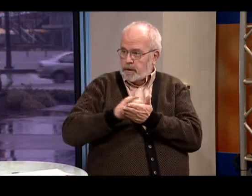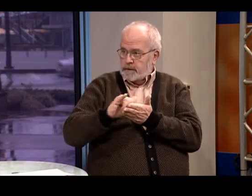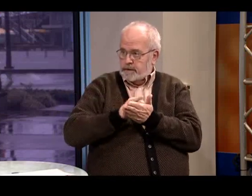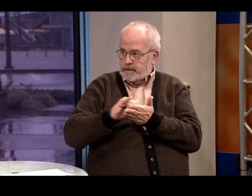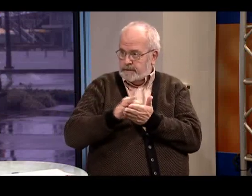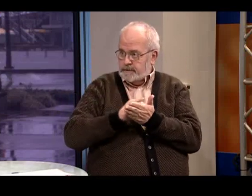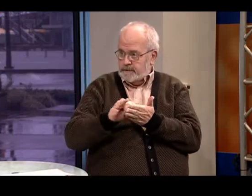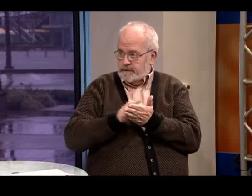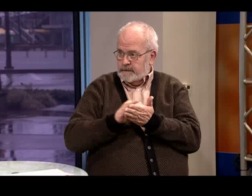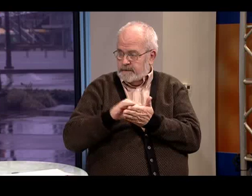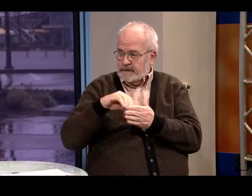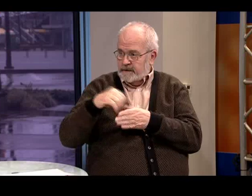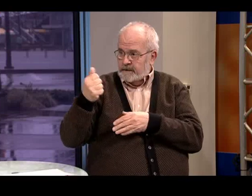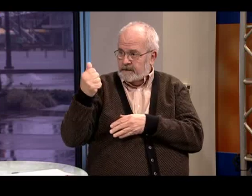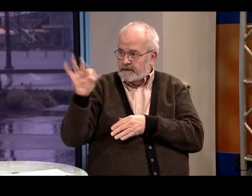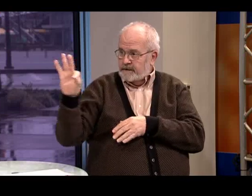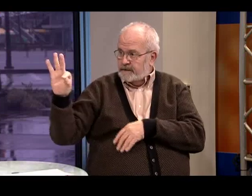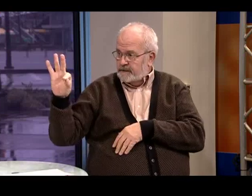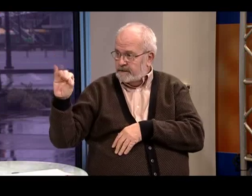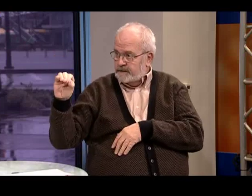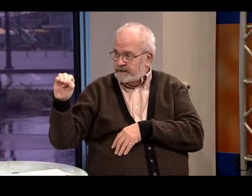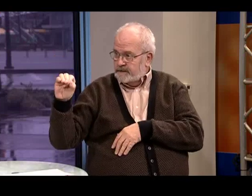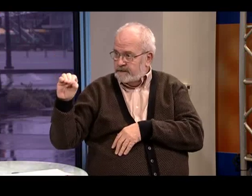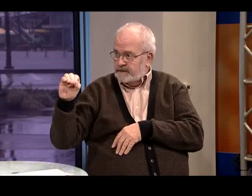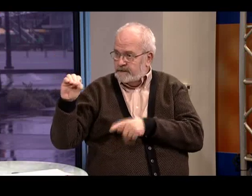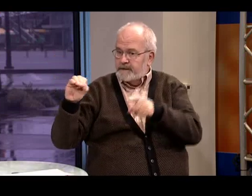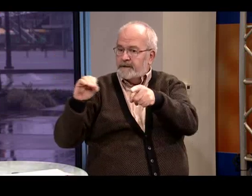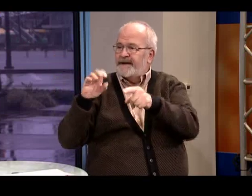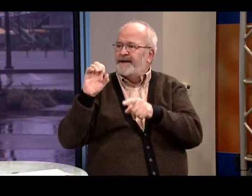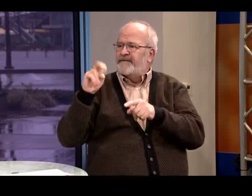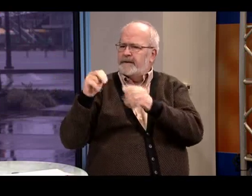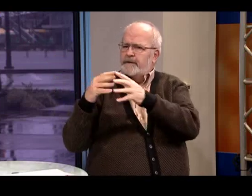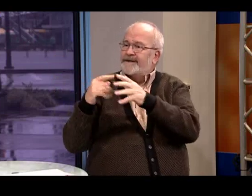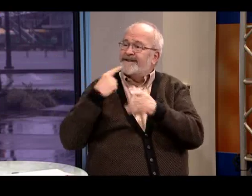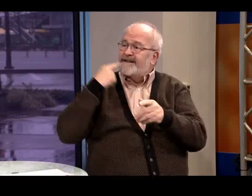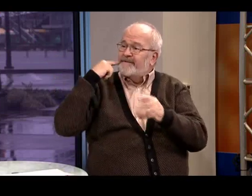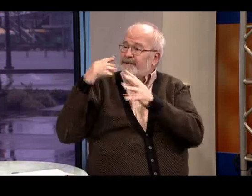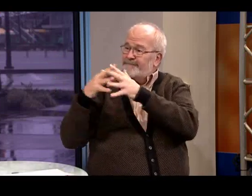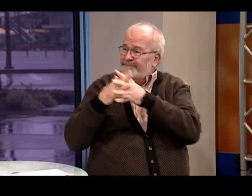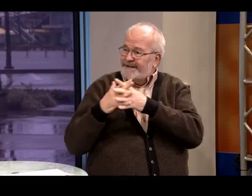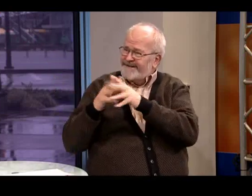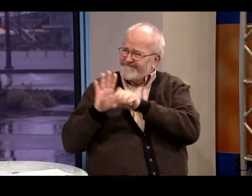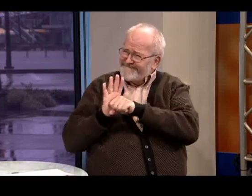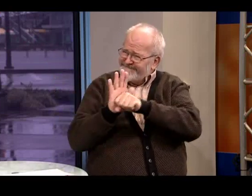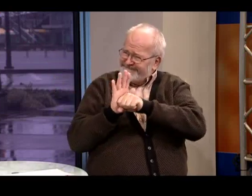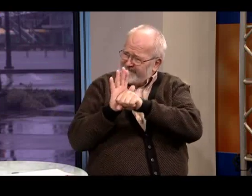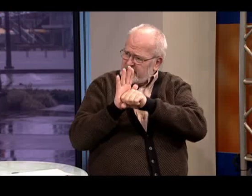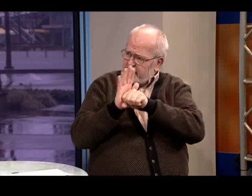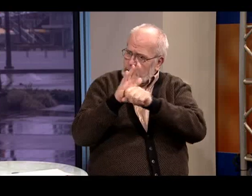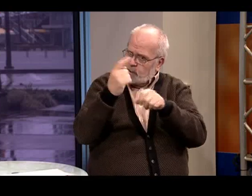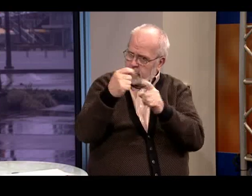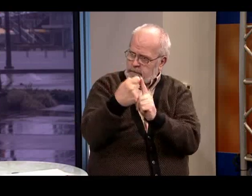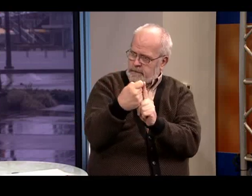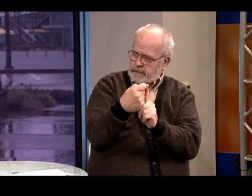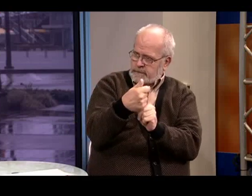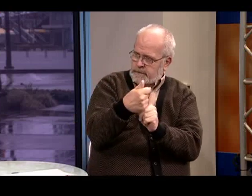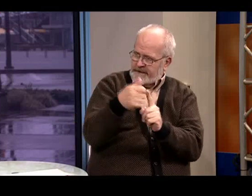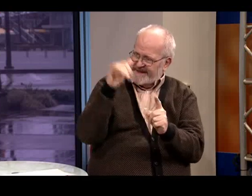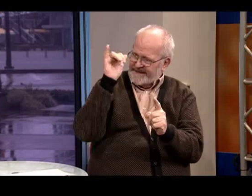They also had a Congress in Rochester, New York, and that was 1990. The American deaf population